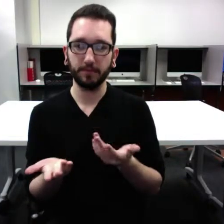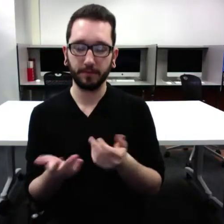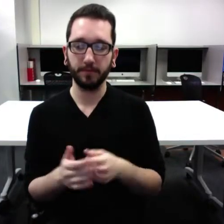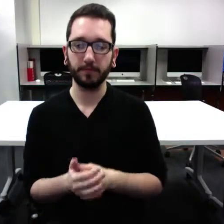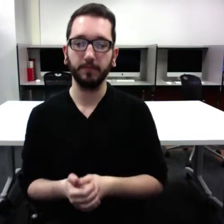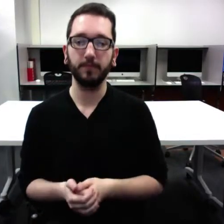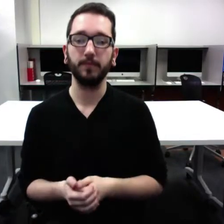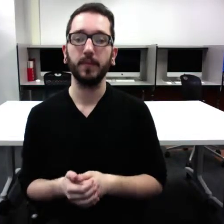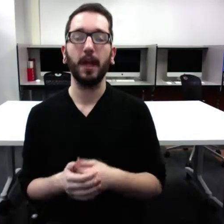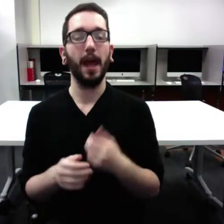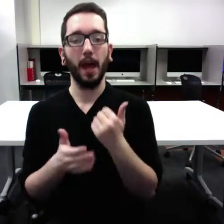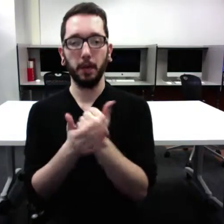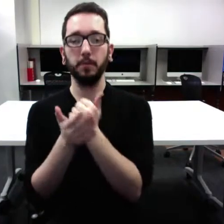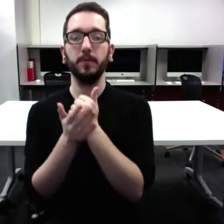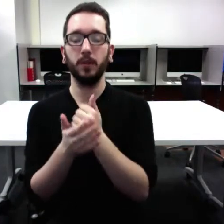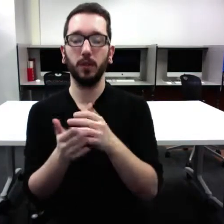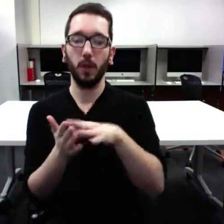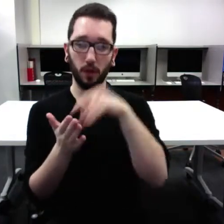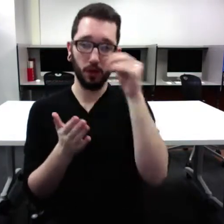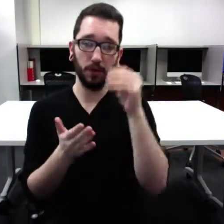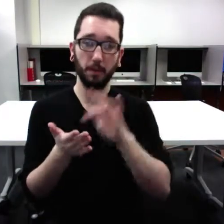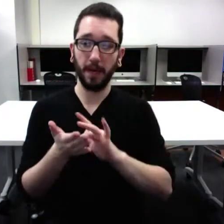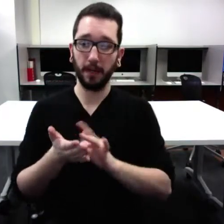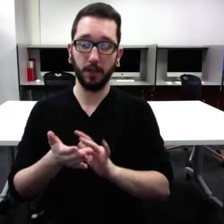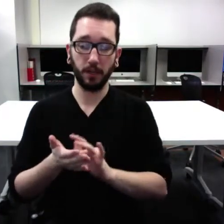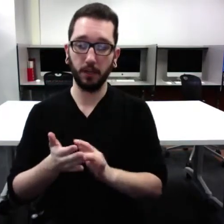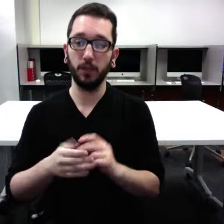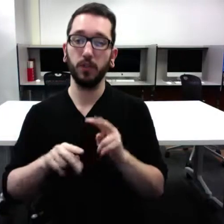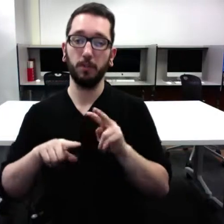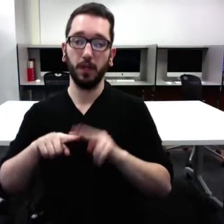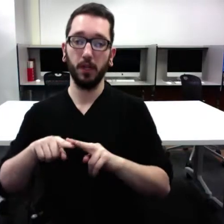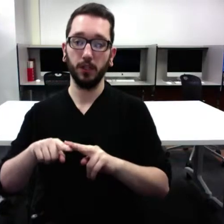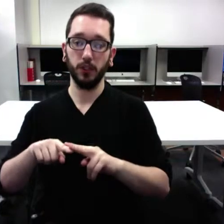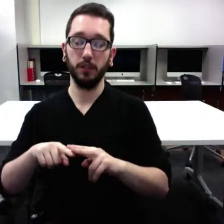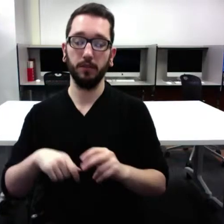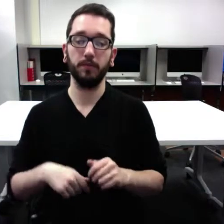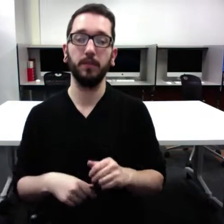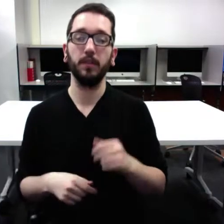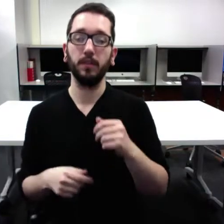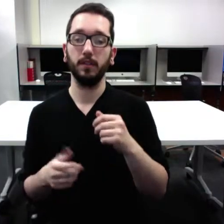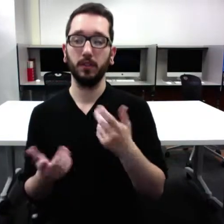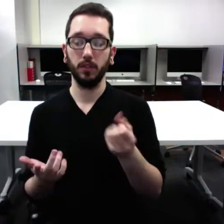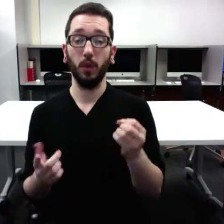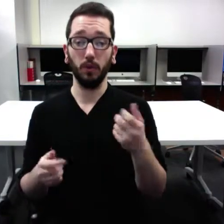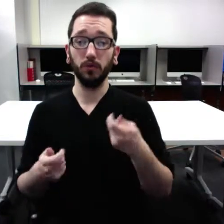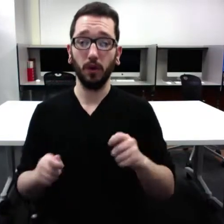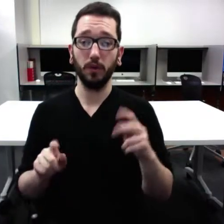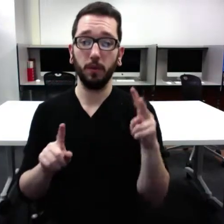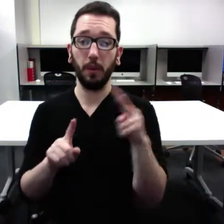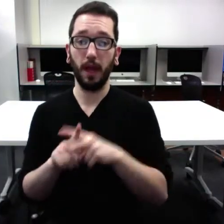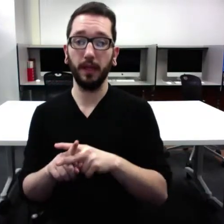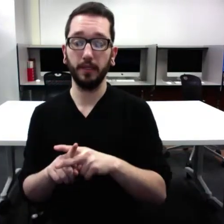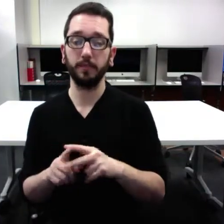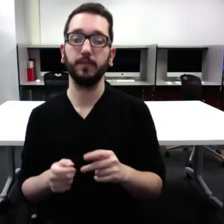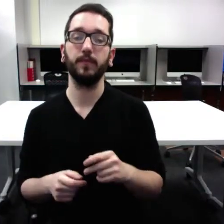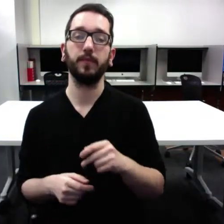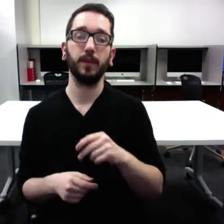terminology, but the best way to learn anything is to apply it. Throughout this series of videos, as you learn about the anatomy